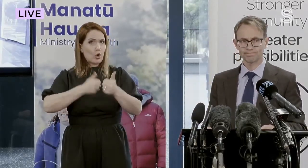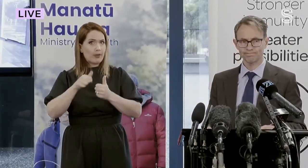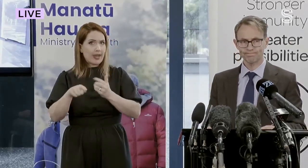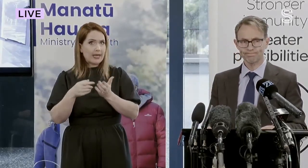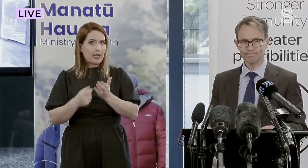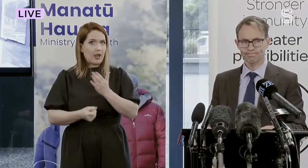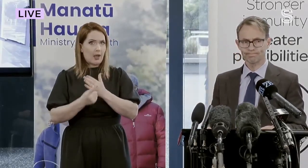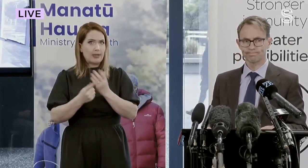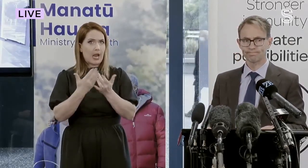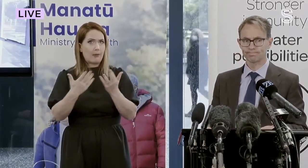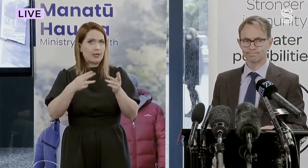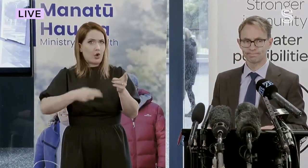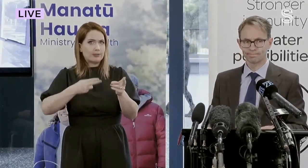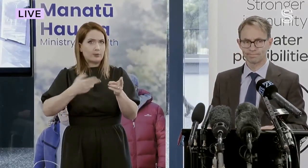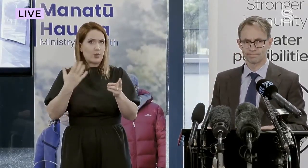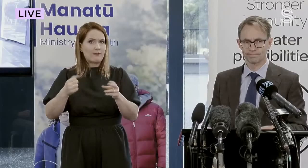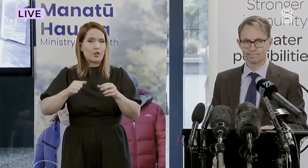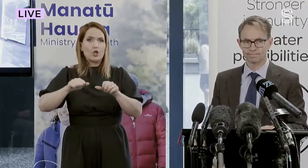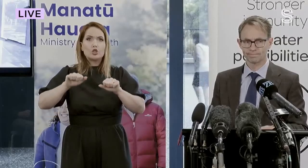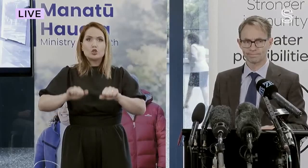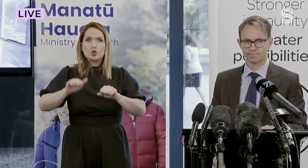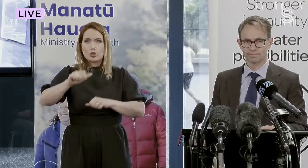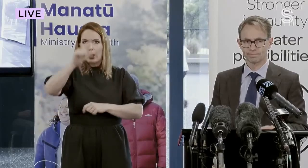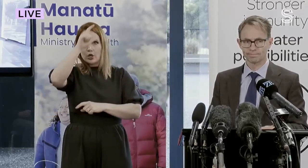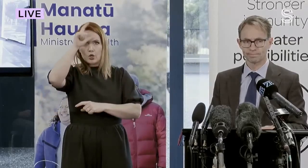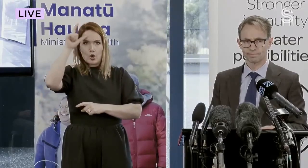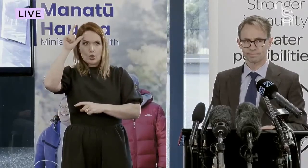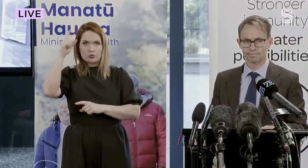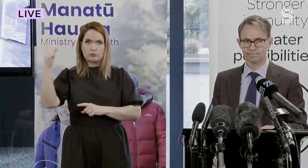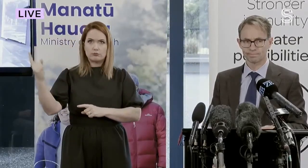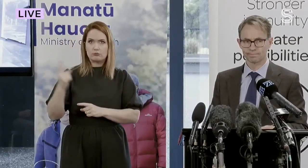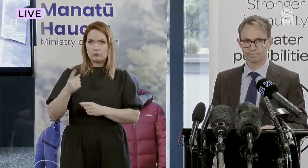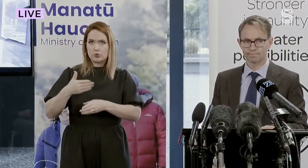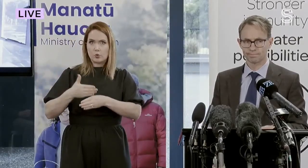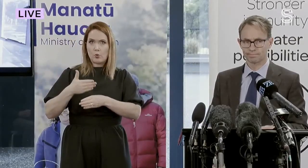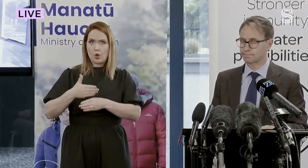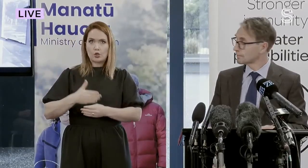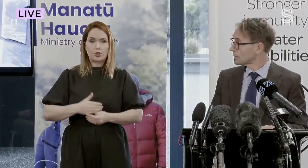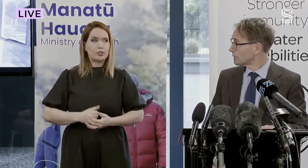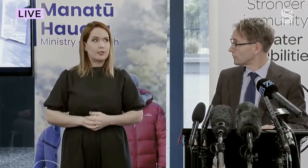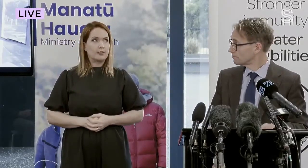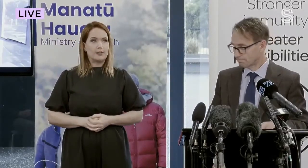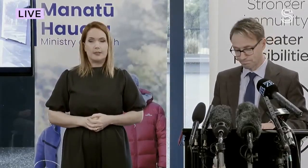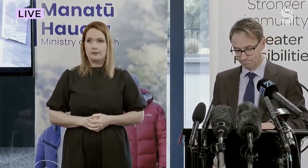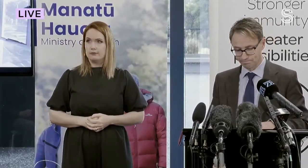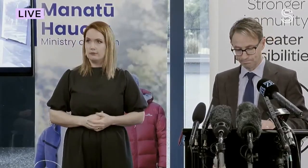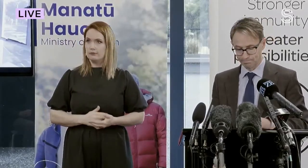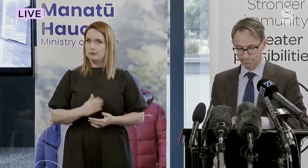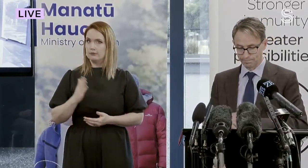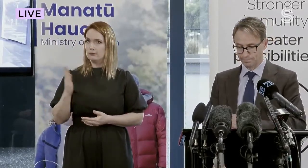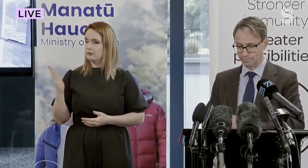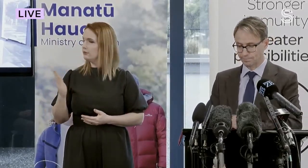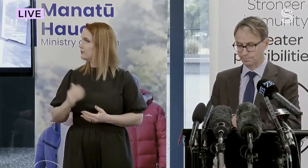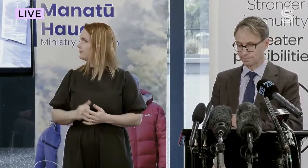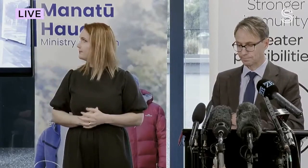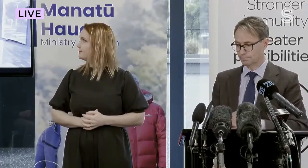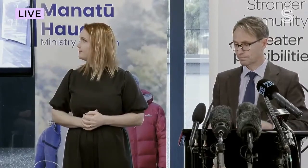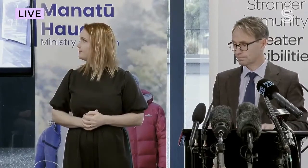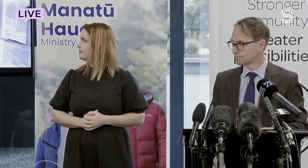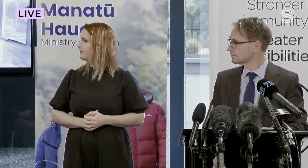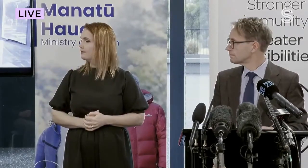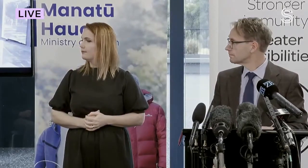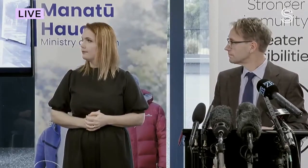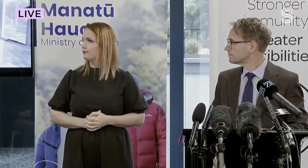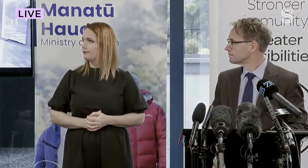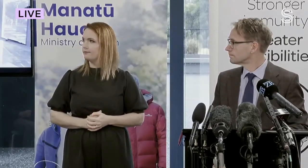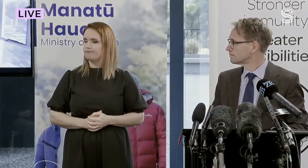happening at around the country, having student nurses and working? Pete? We need to get back to you on